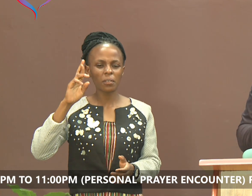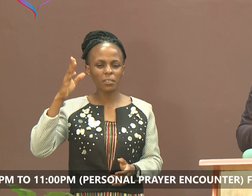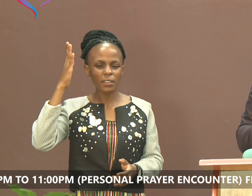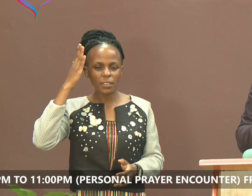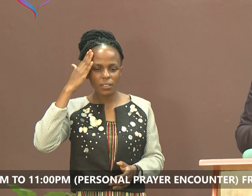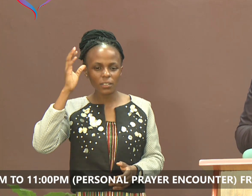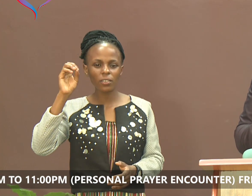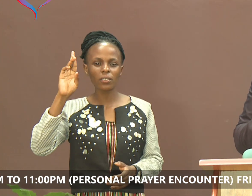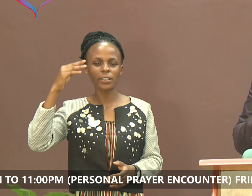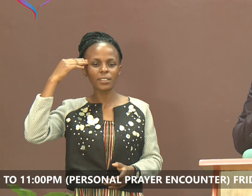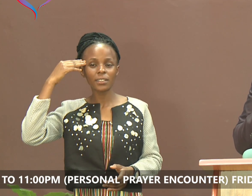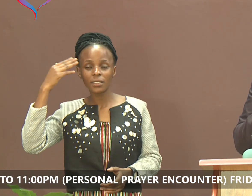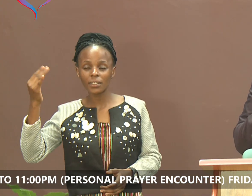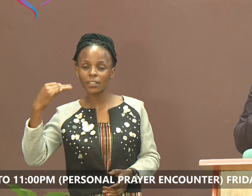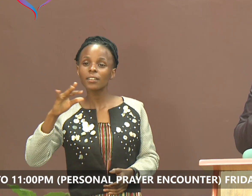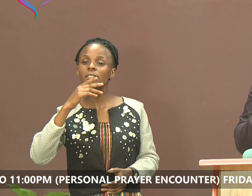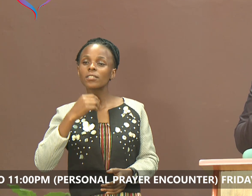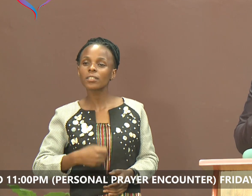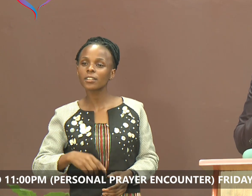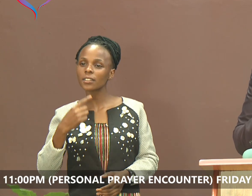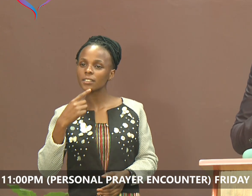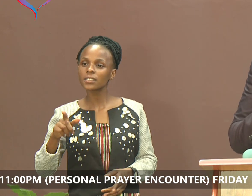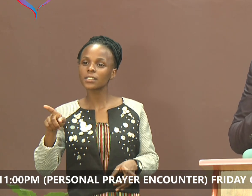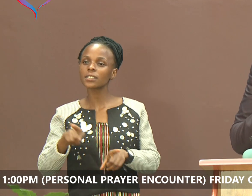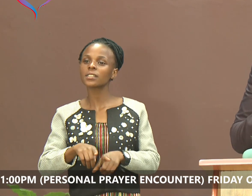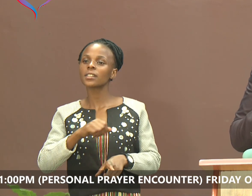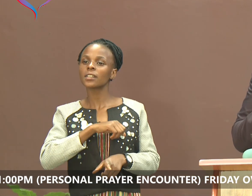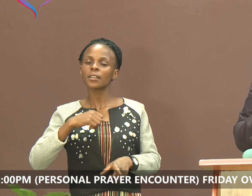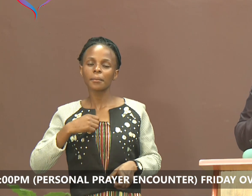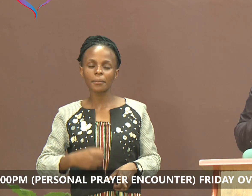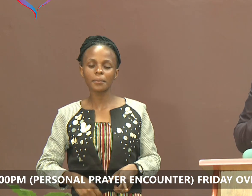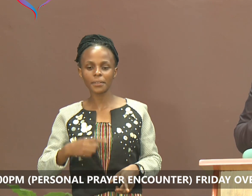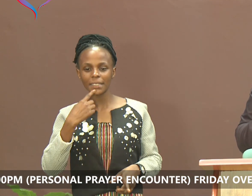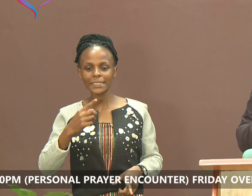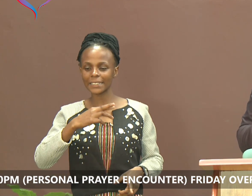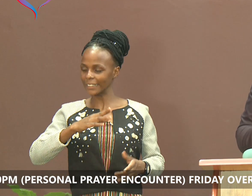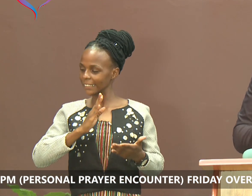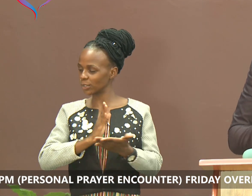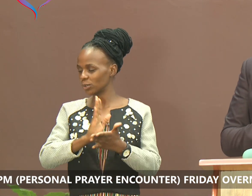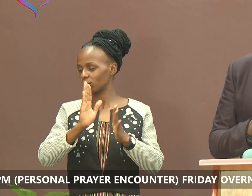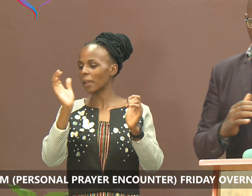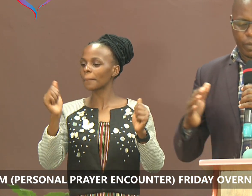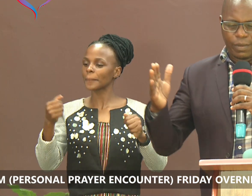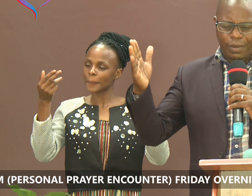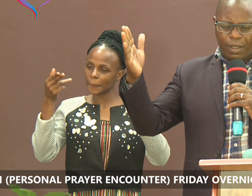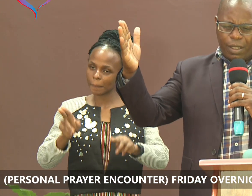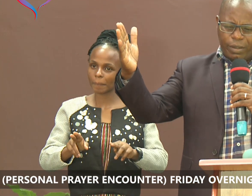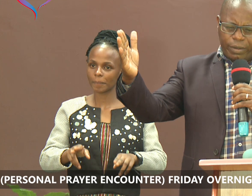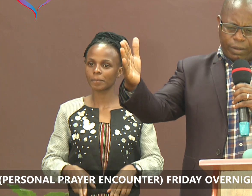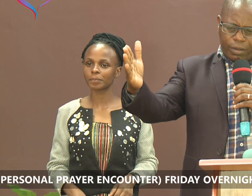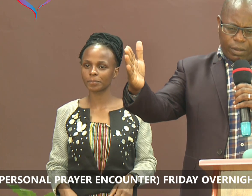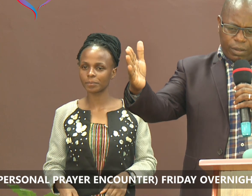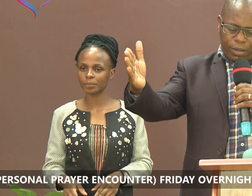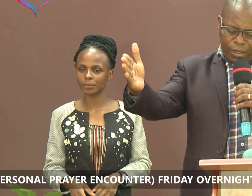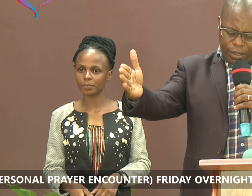tabimanyi, byayogede kastaba ngatata ya chogede ne mama bitufu. Oba bifu, na hii bitufu. Whether they know it or not, provided